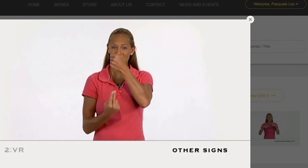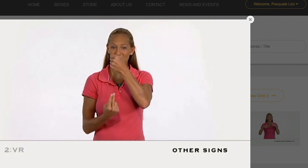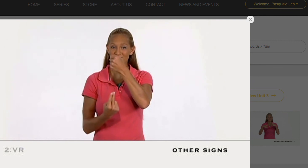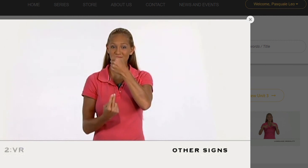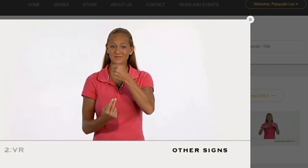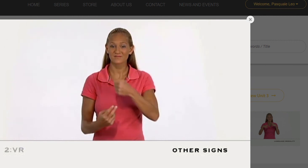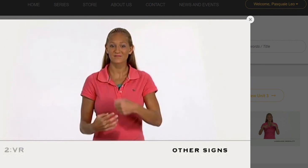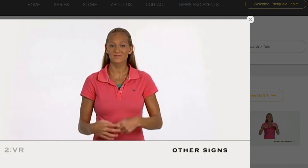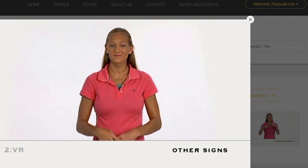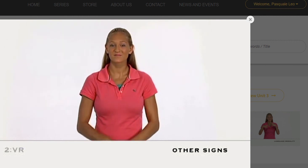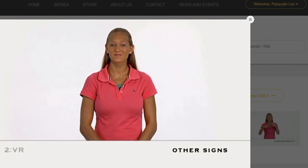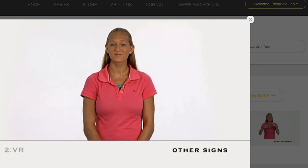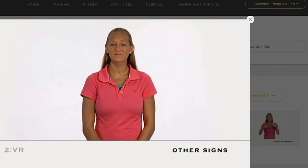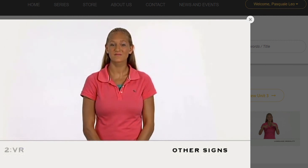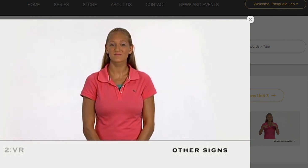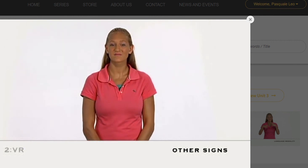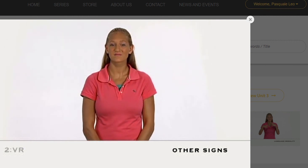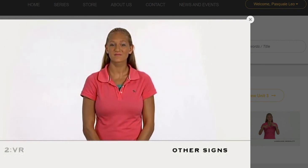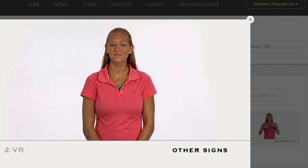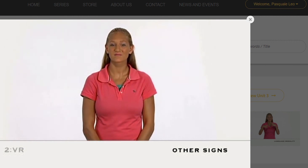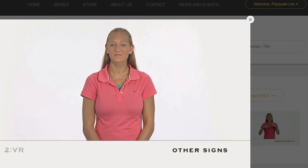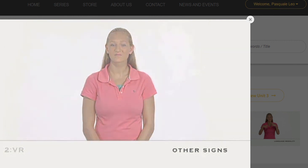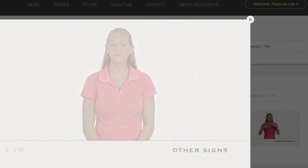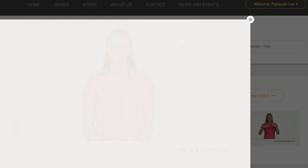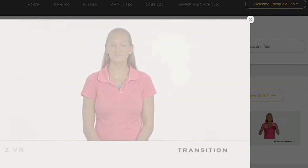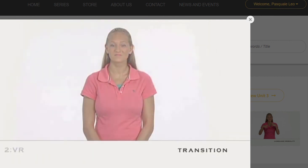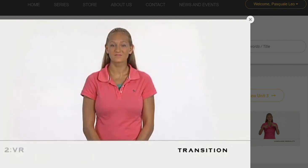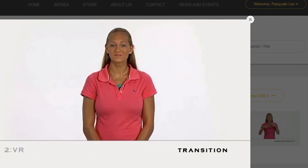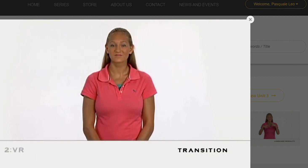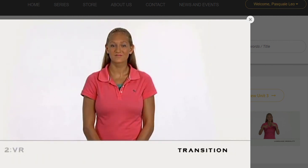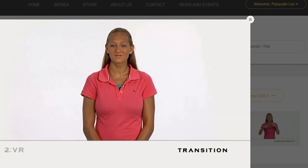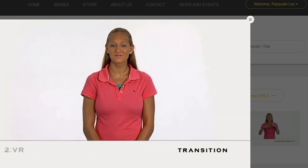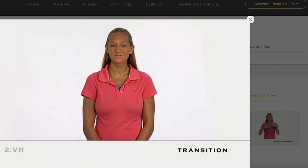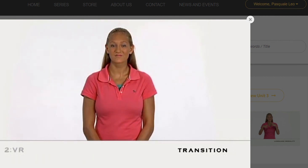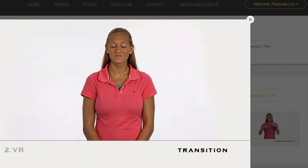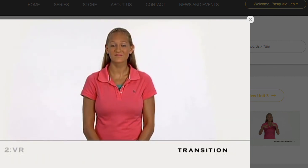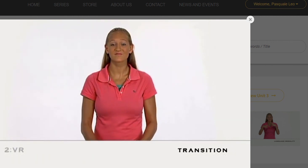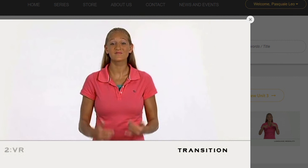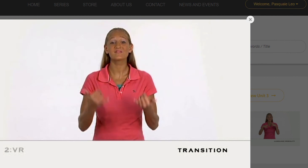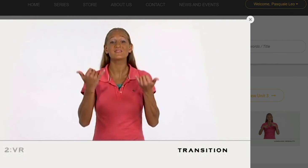both, two things together. And finally,